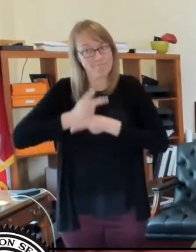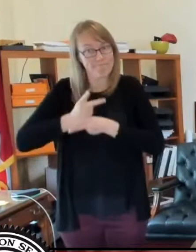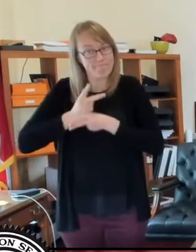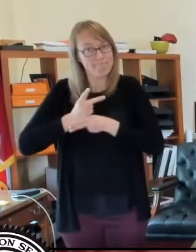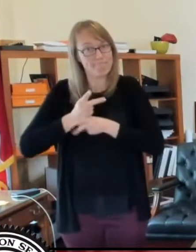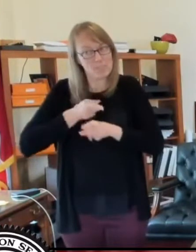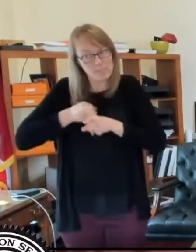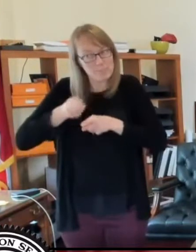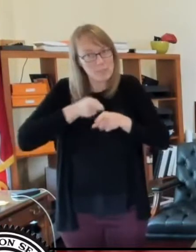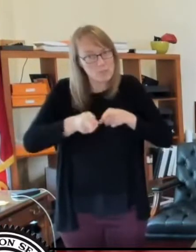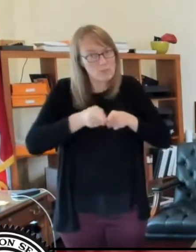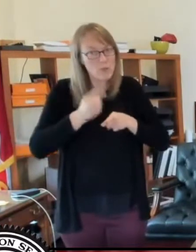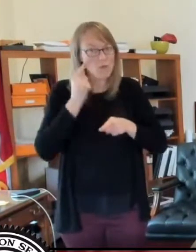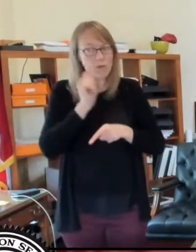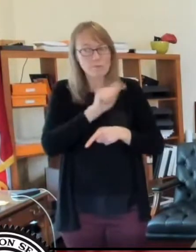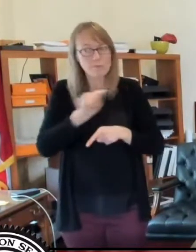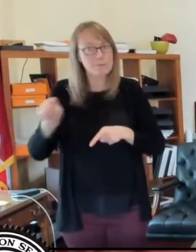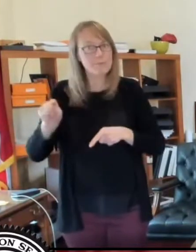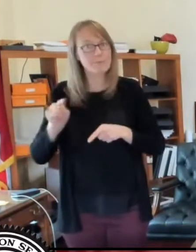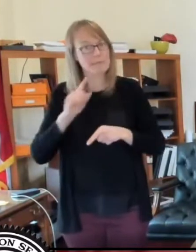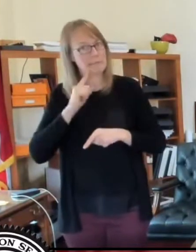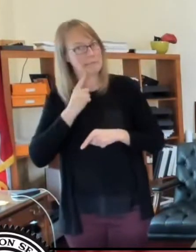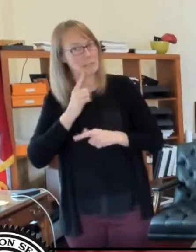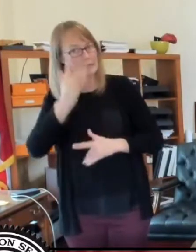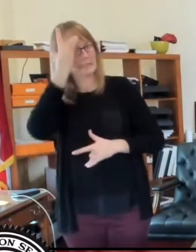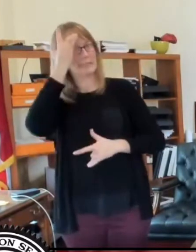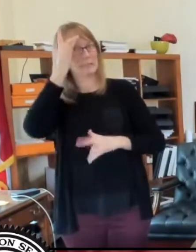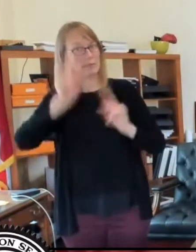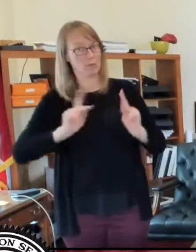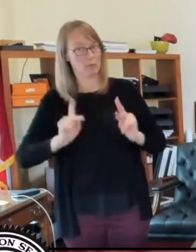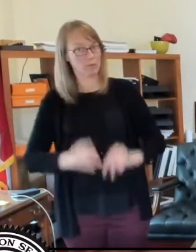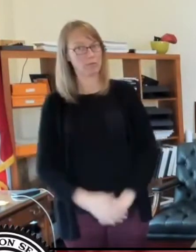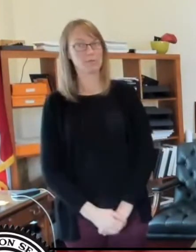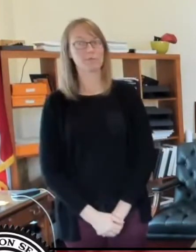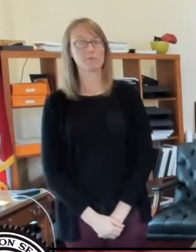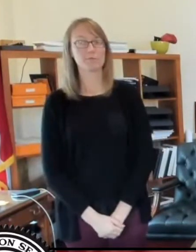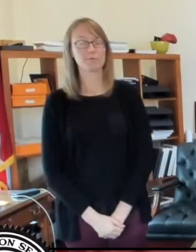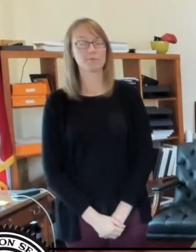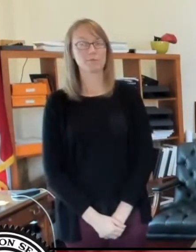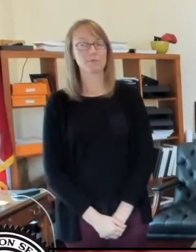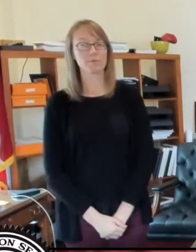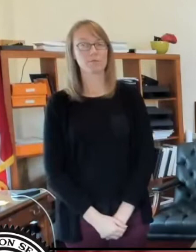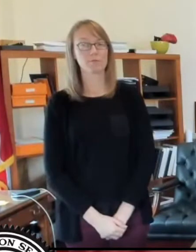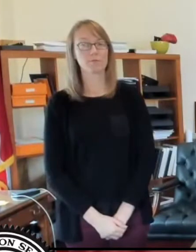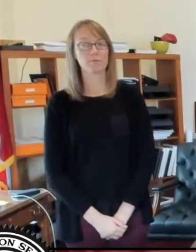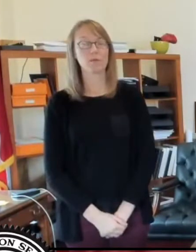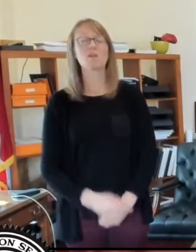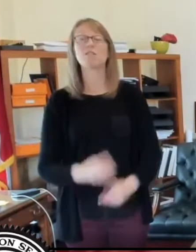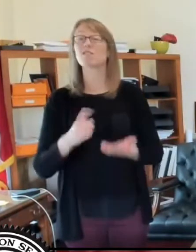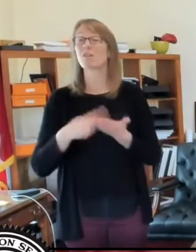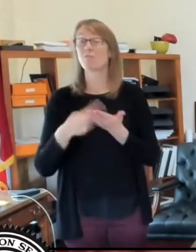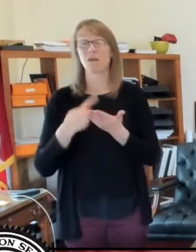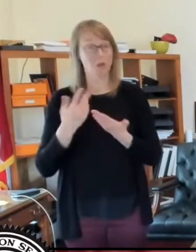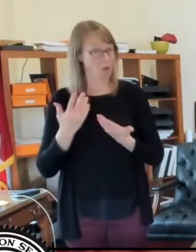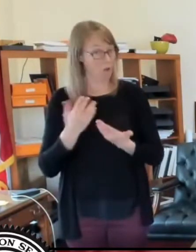for these acute patients. So sometimes those hospitals cannot take transfers.